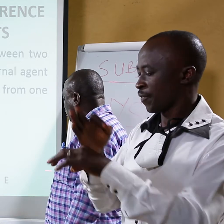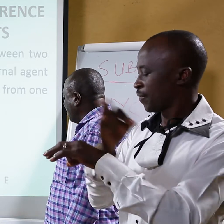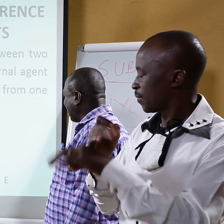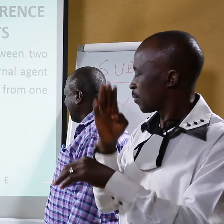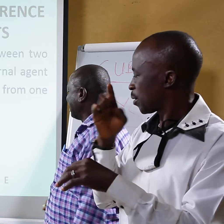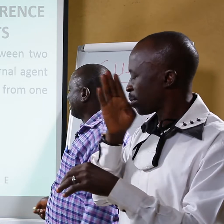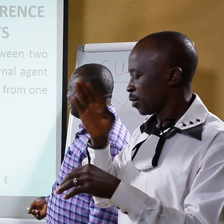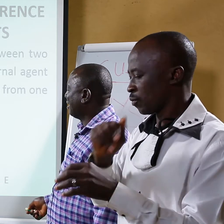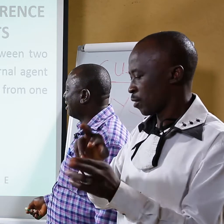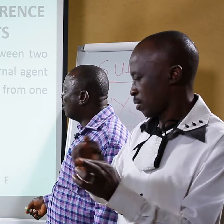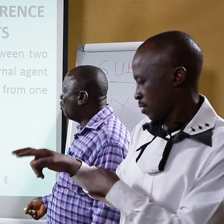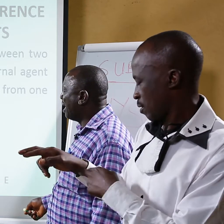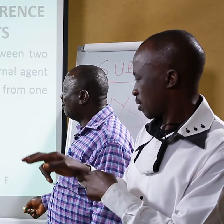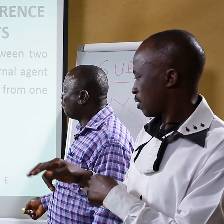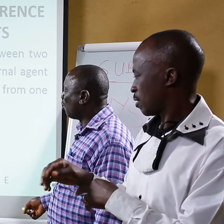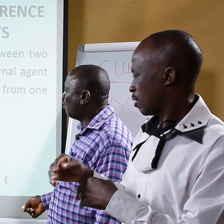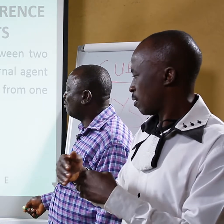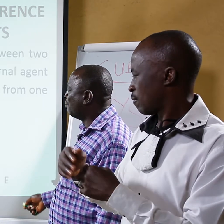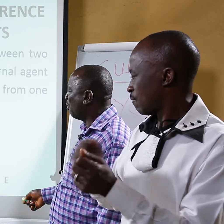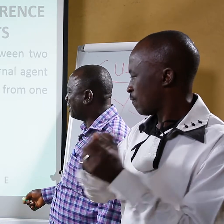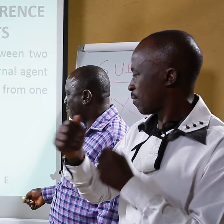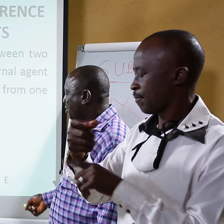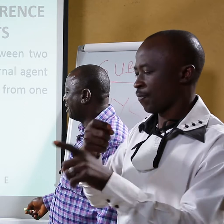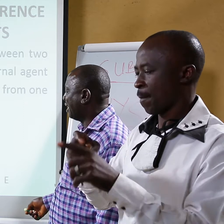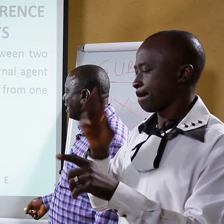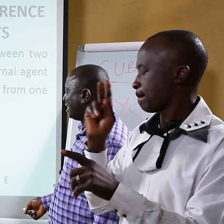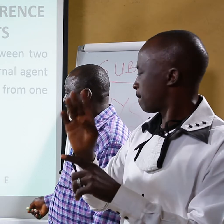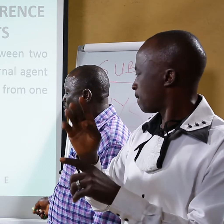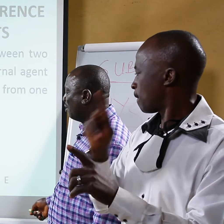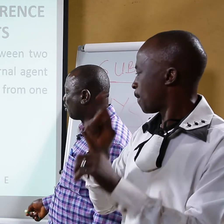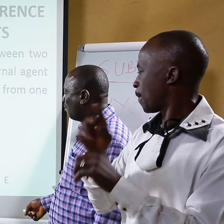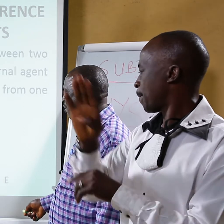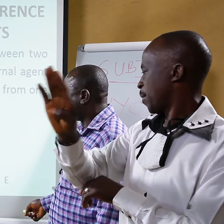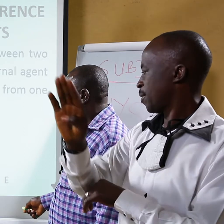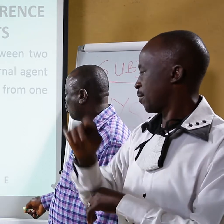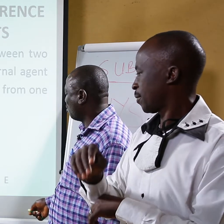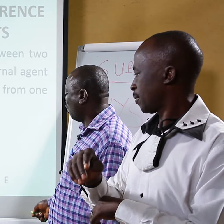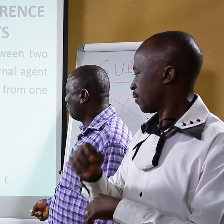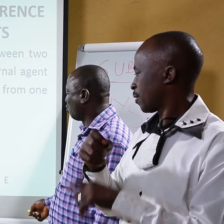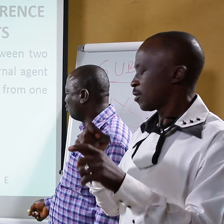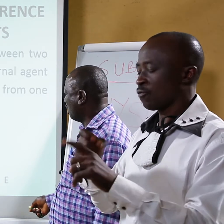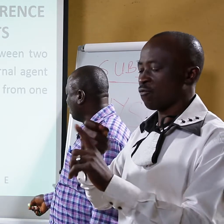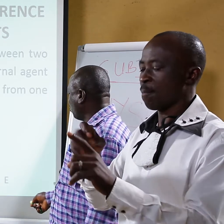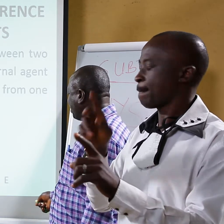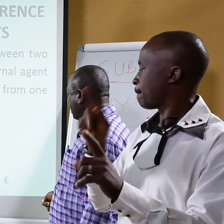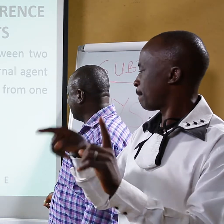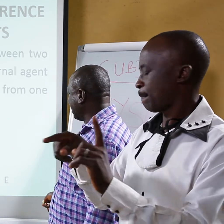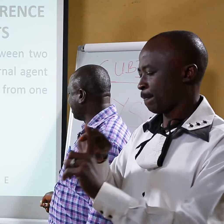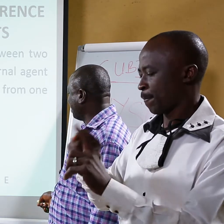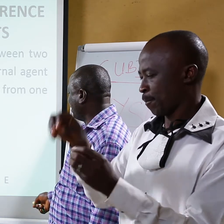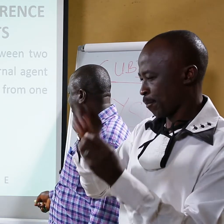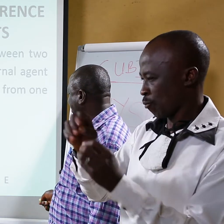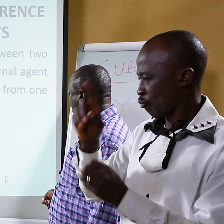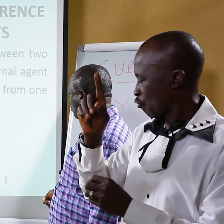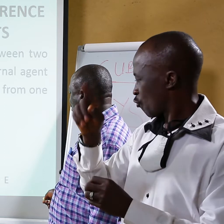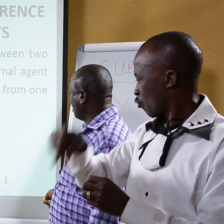be to the right, away from point B, that is away from plus small q, which is